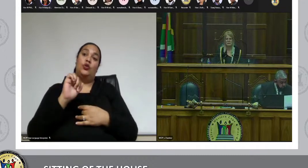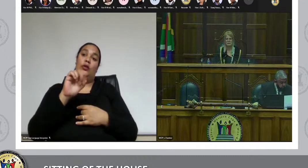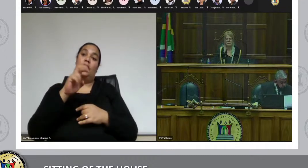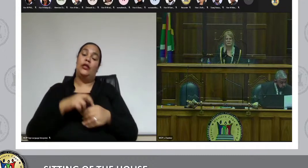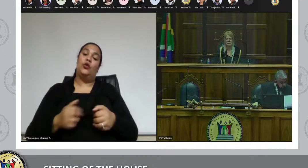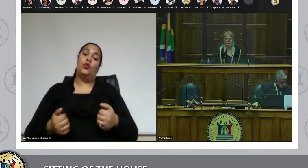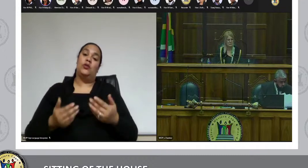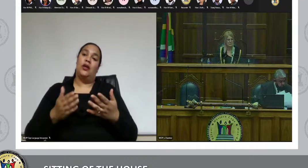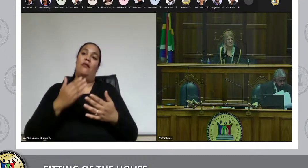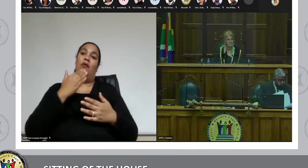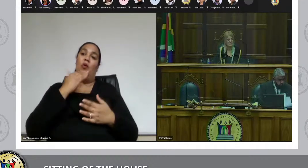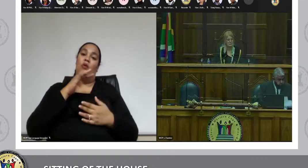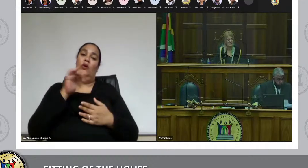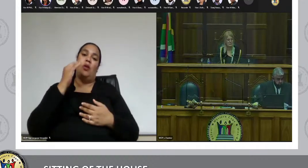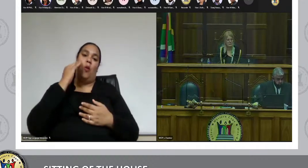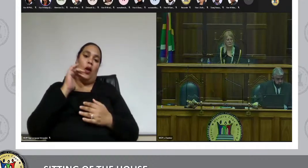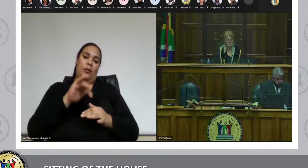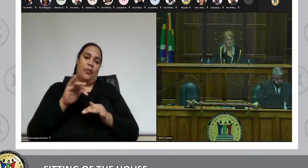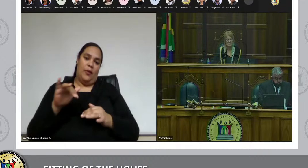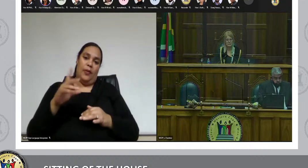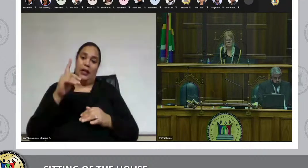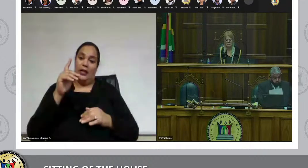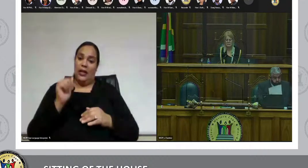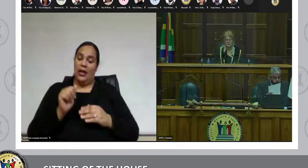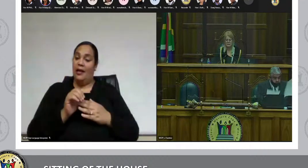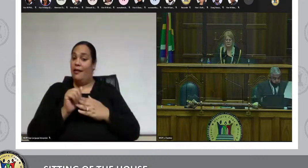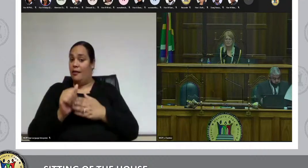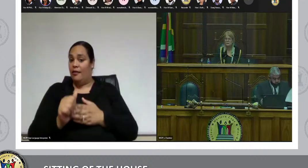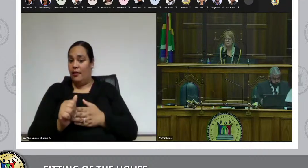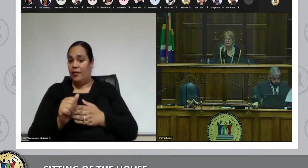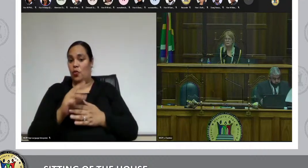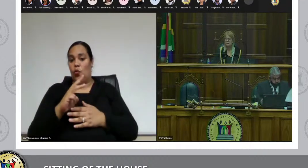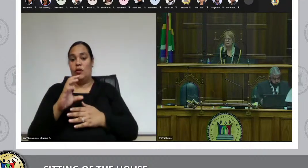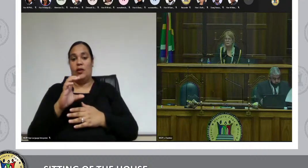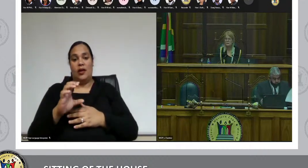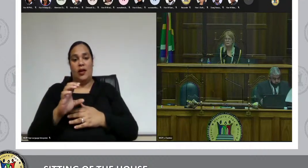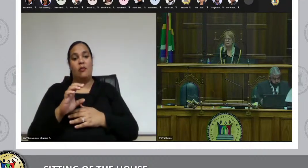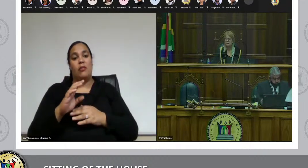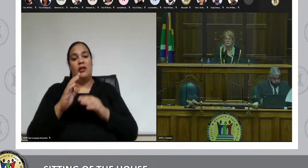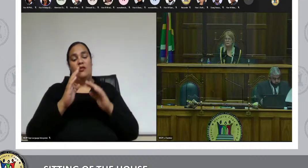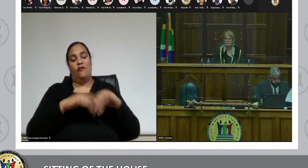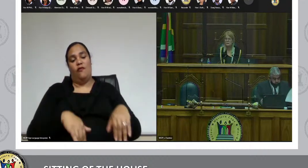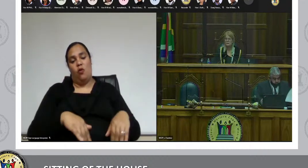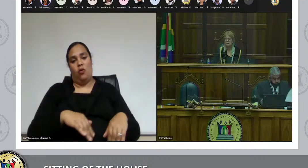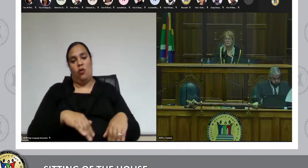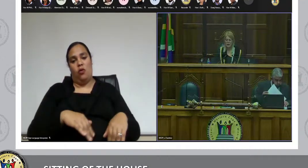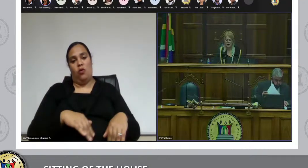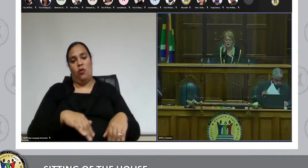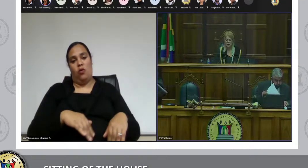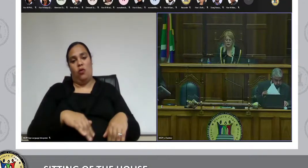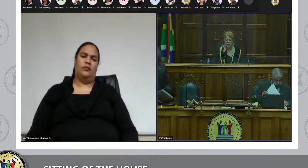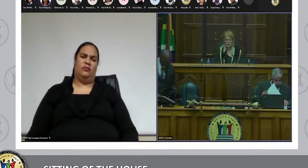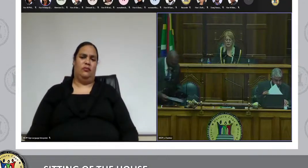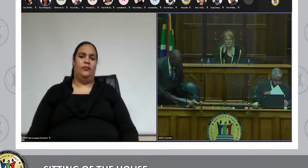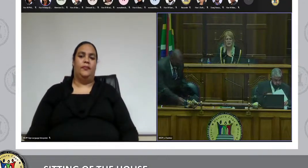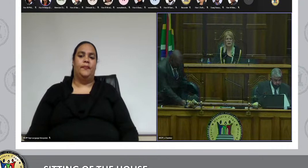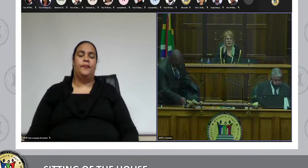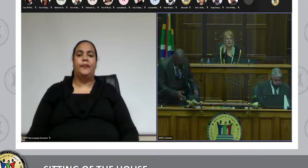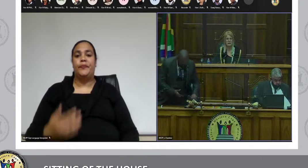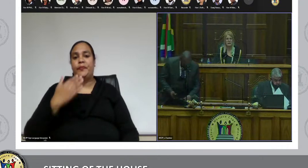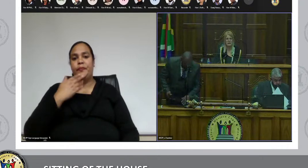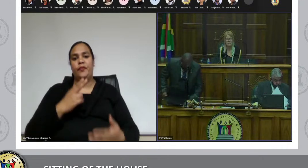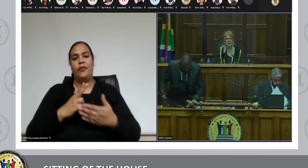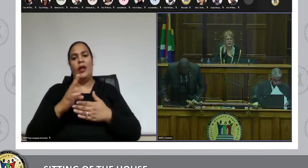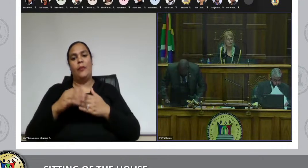serve are those of white people. The DA-led Western Cape must fall. Thank you. Thank you, Honourable Member.